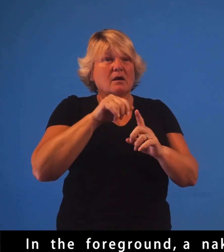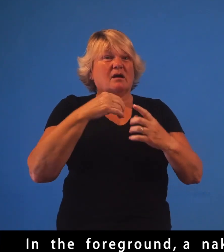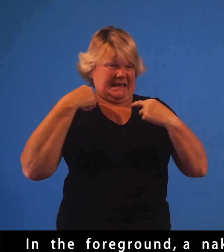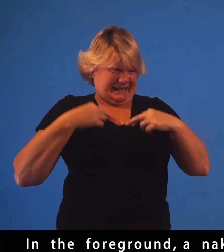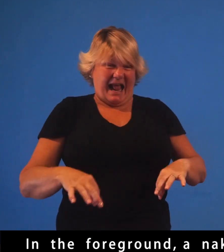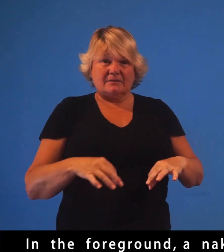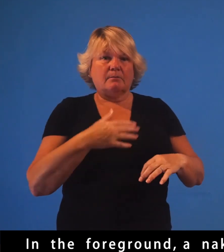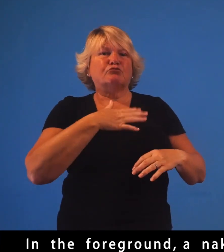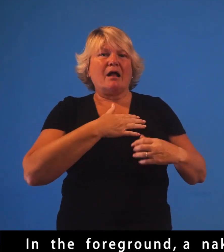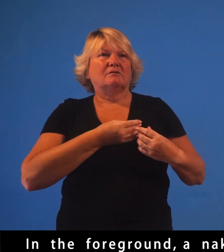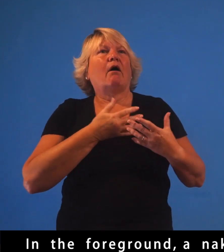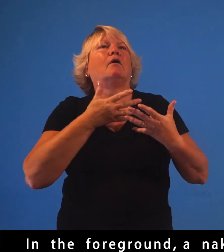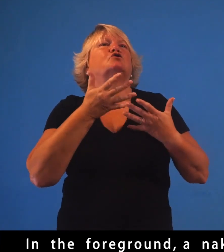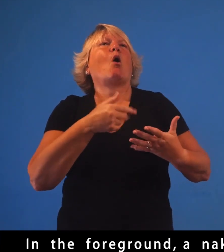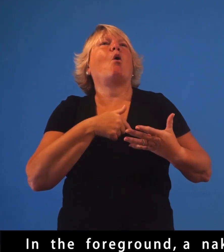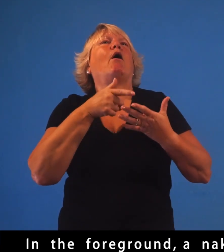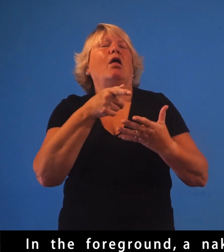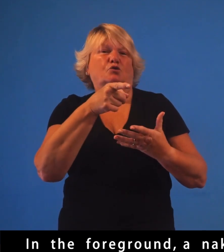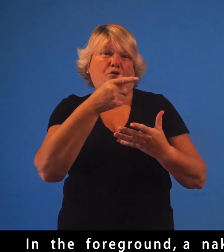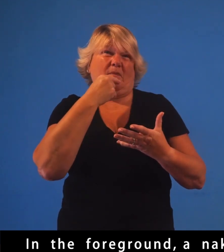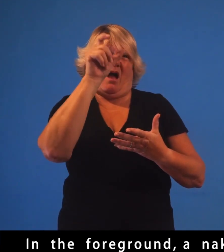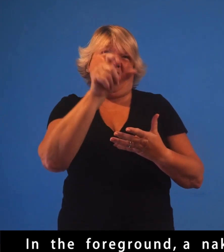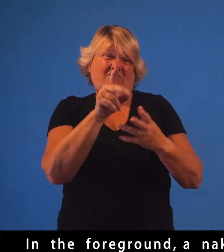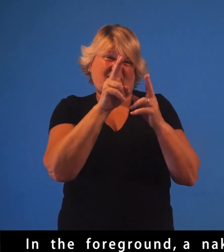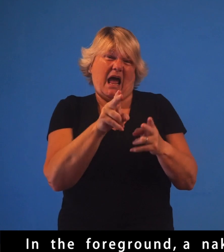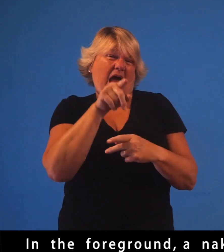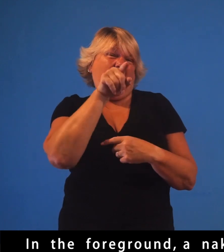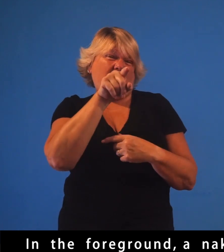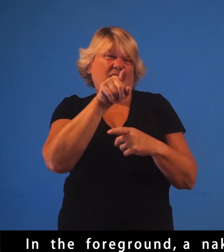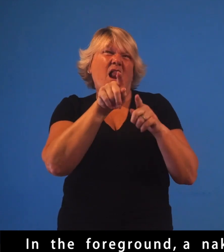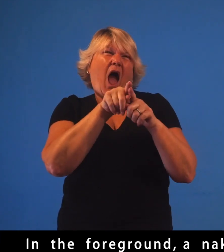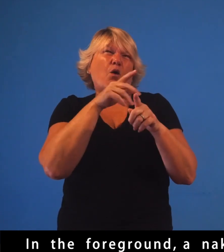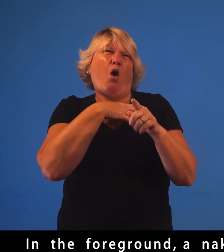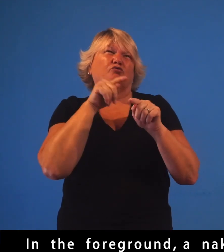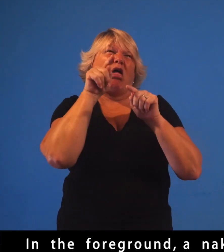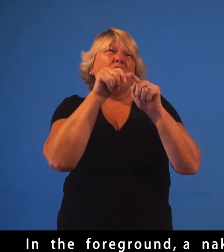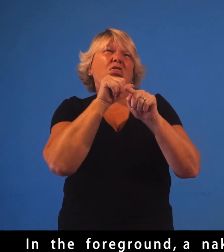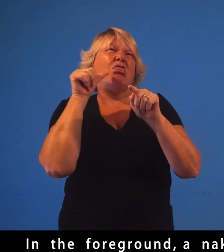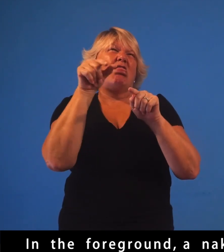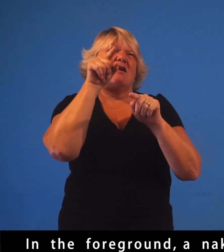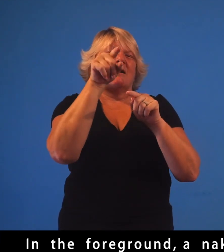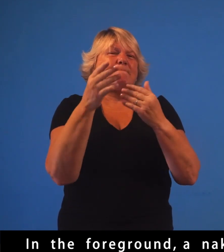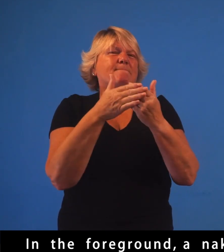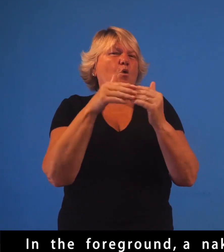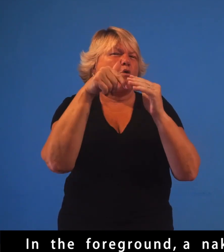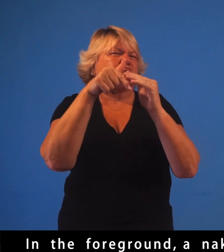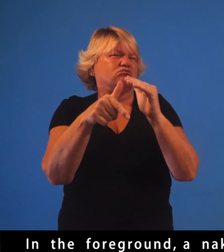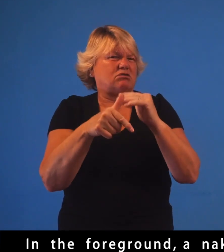naked woman offers her breast to the dying figure, as if to torment him even further.